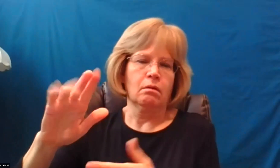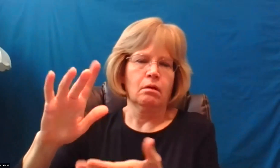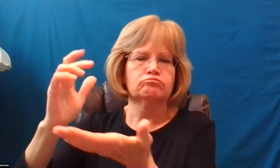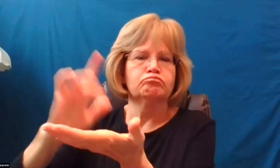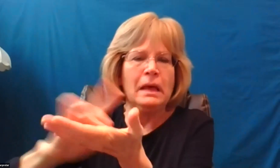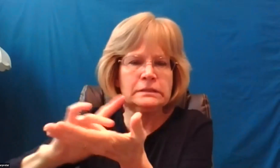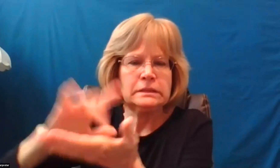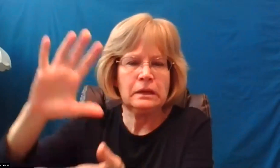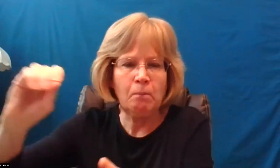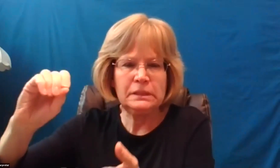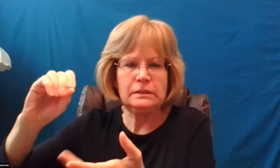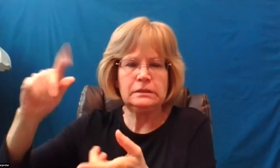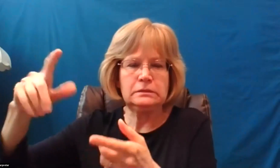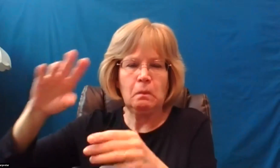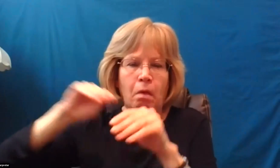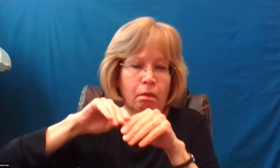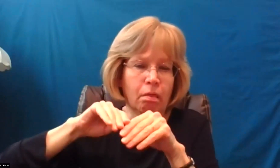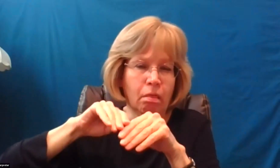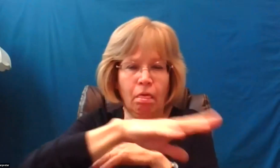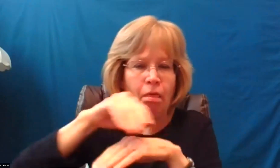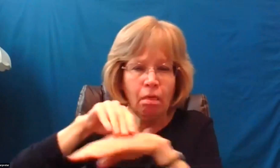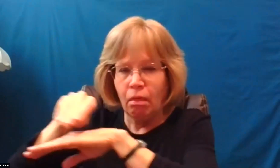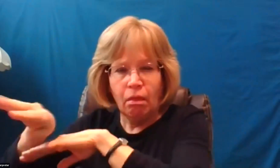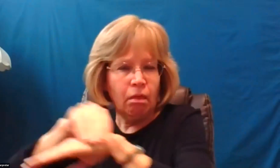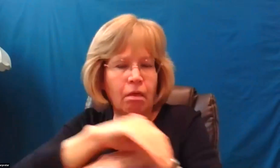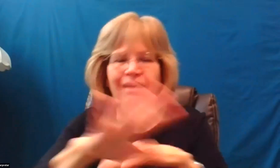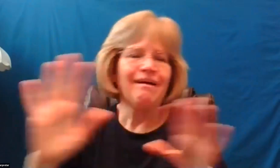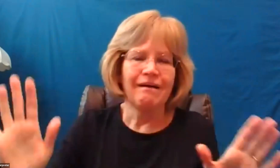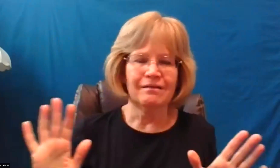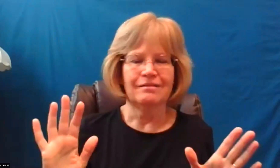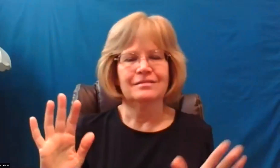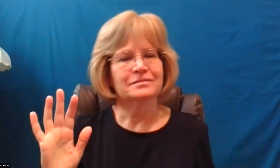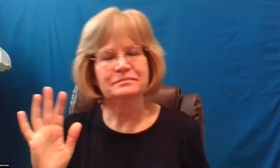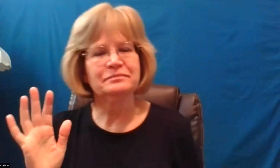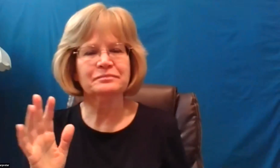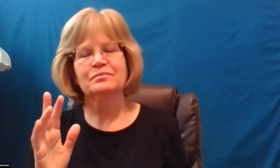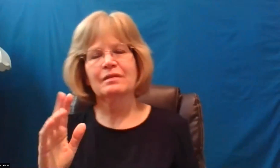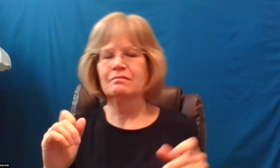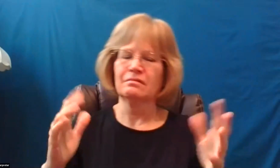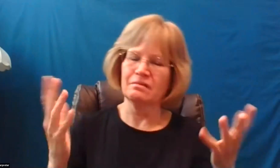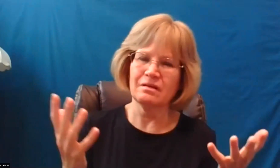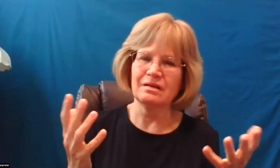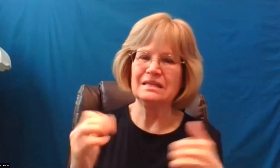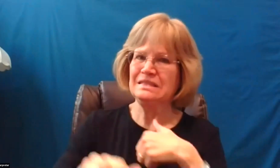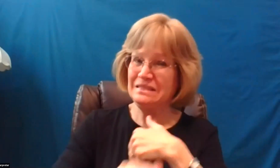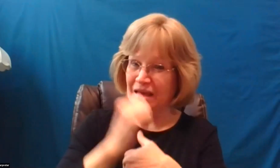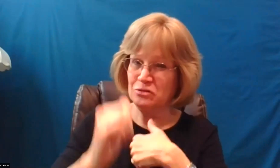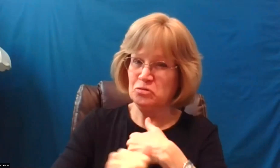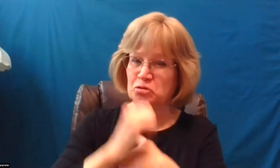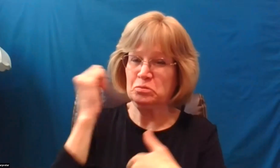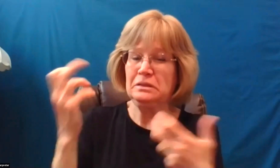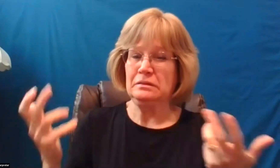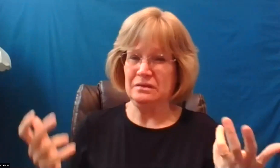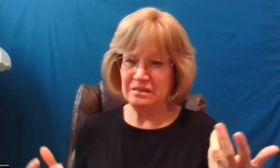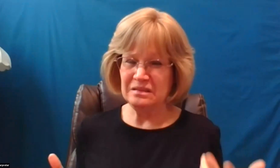are a thousand other ideas running around, spreading themselves as easily as the virus itself, and in some ways just as dangerously,